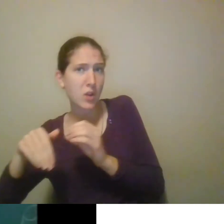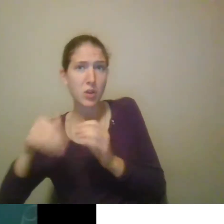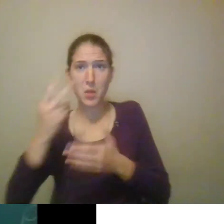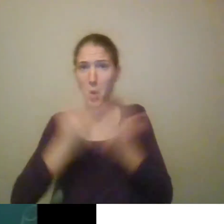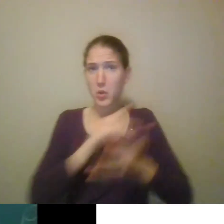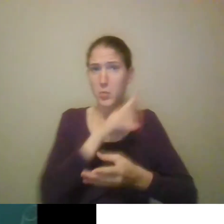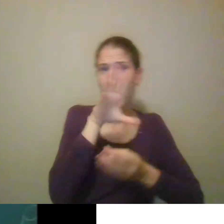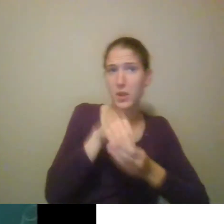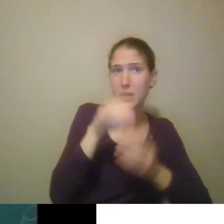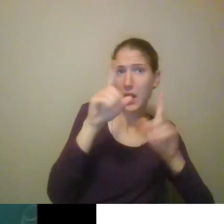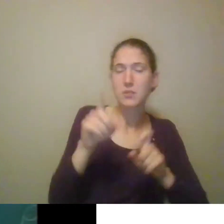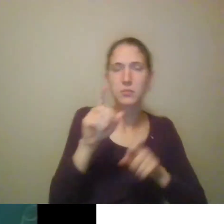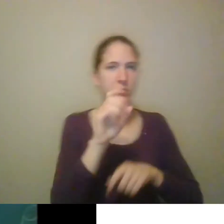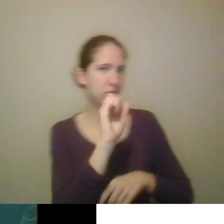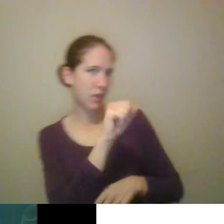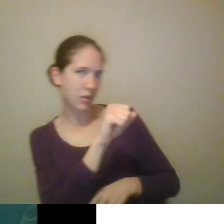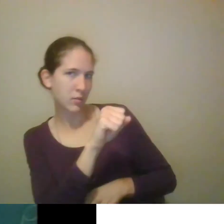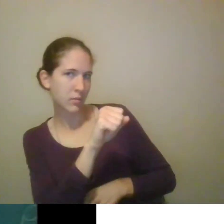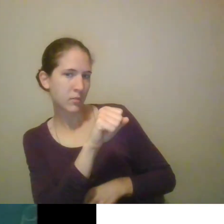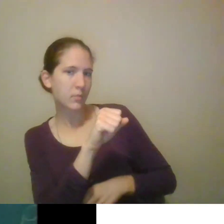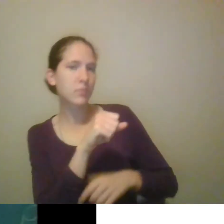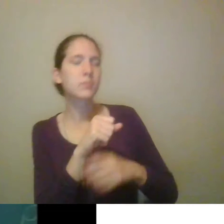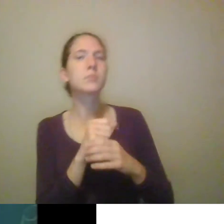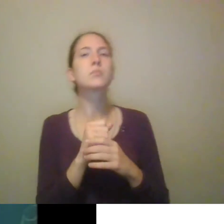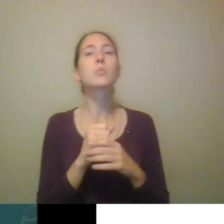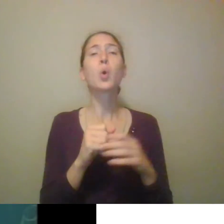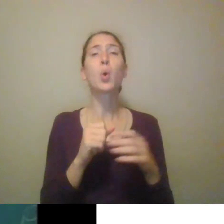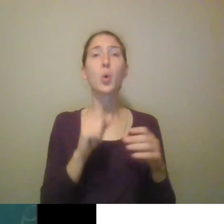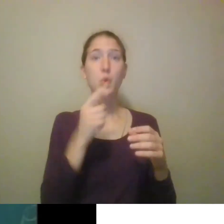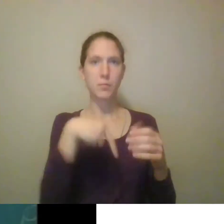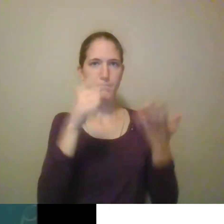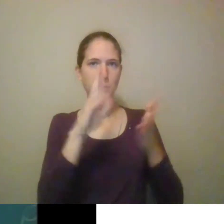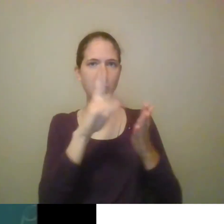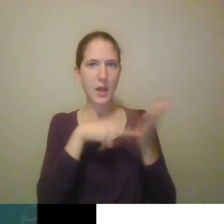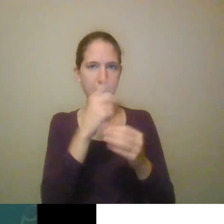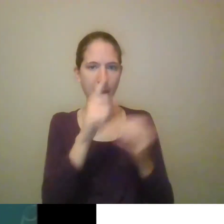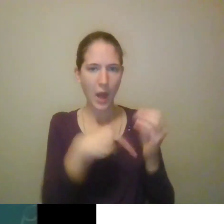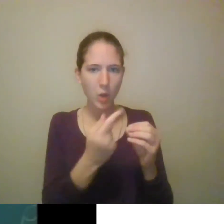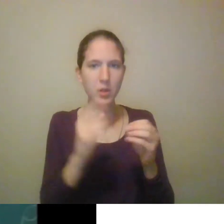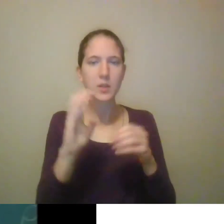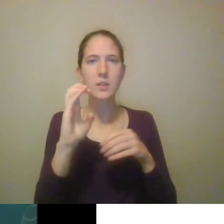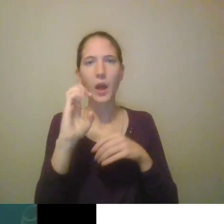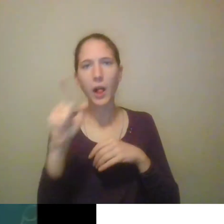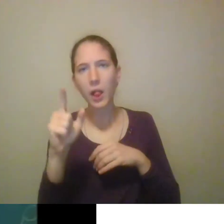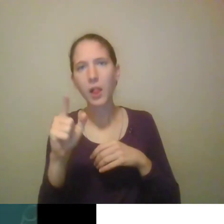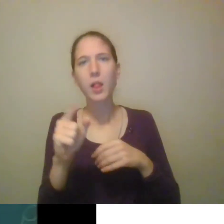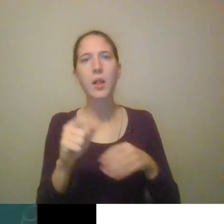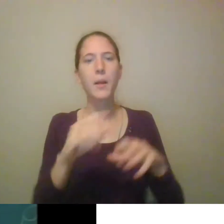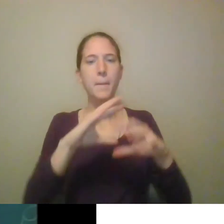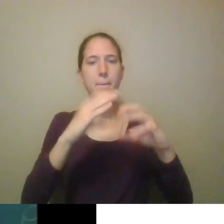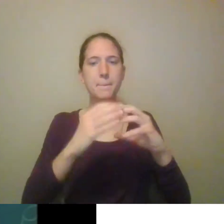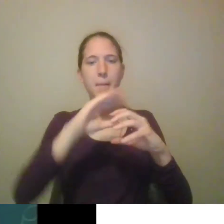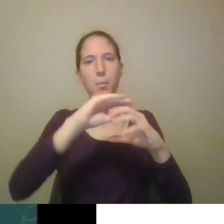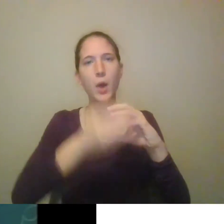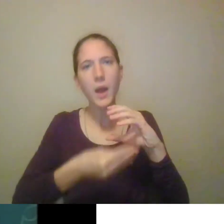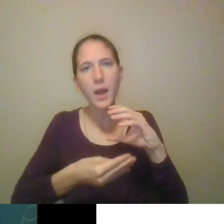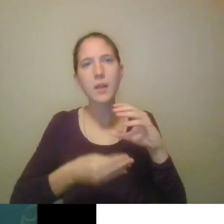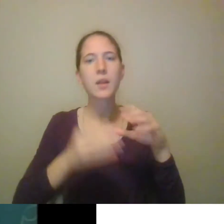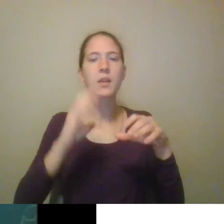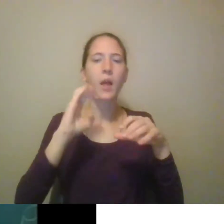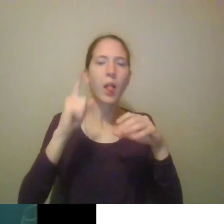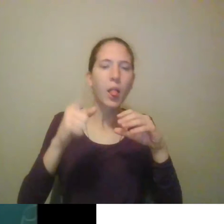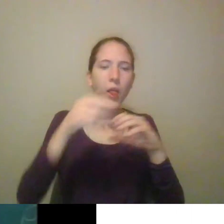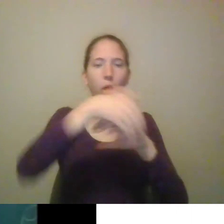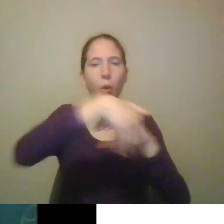discussed. So in other words, cell membrane, cell wall, you read about those, at least know what they are. The